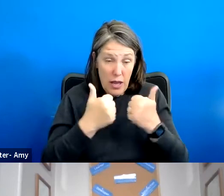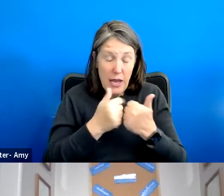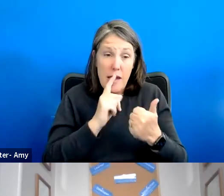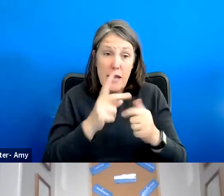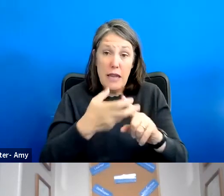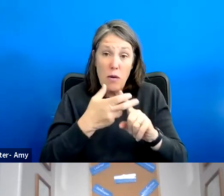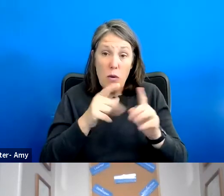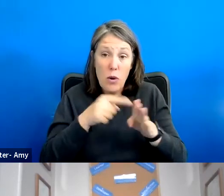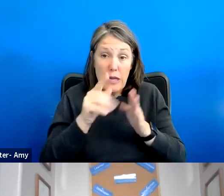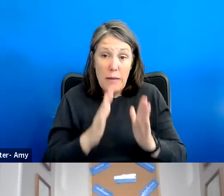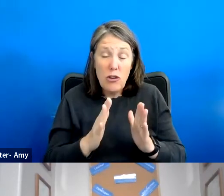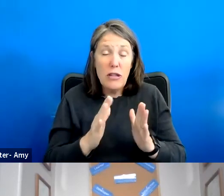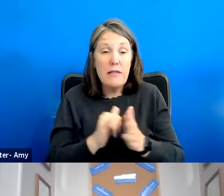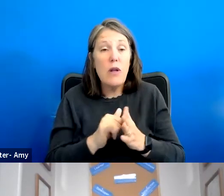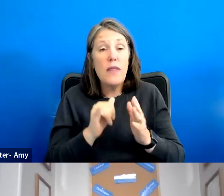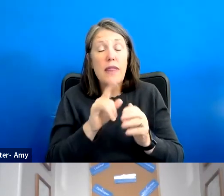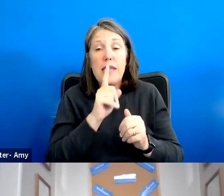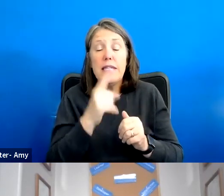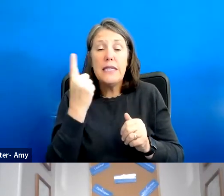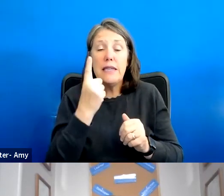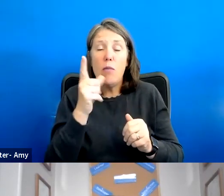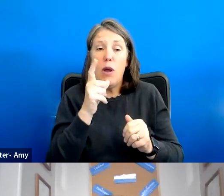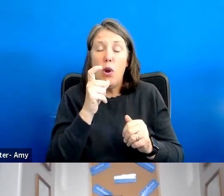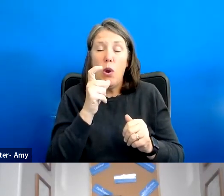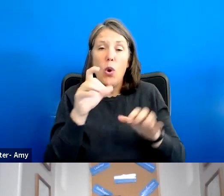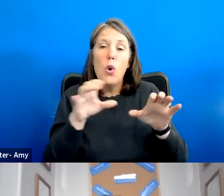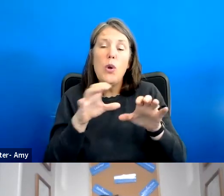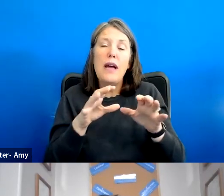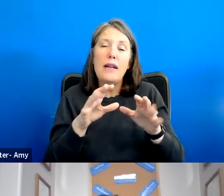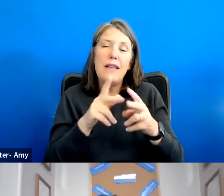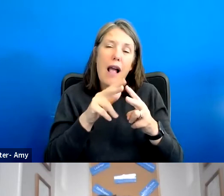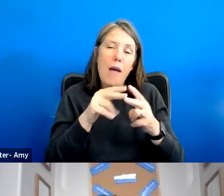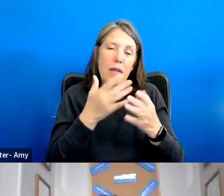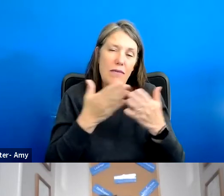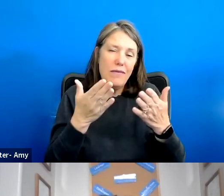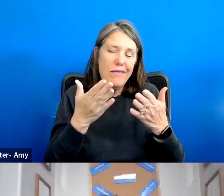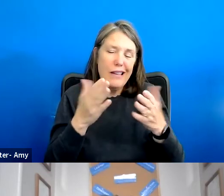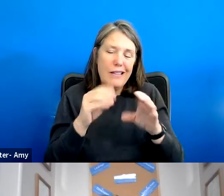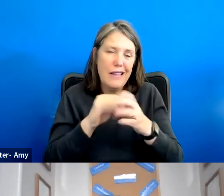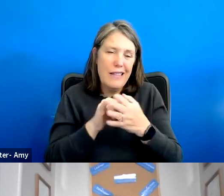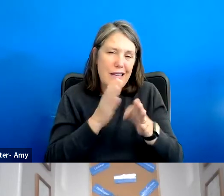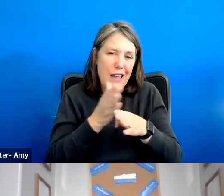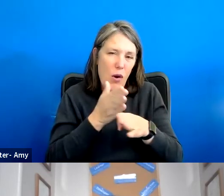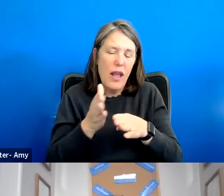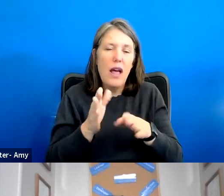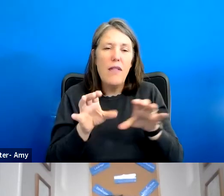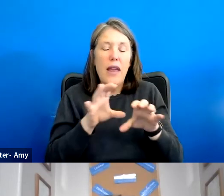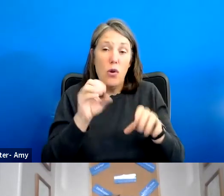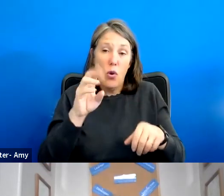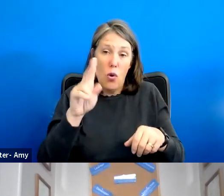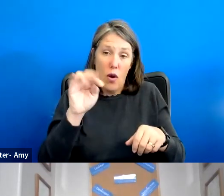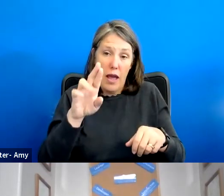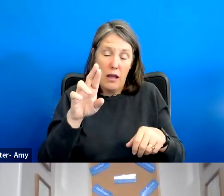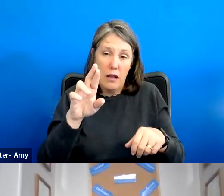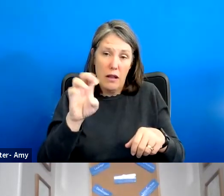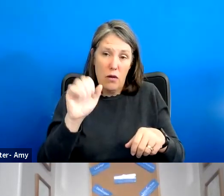recruitment specialist. So this is someone who does a couple of different things in this area. They do outreach